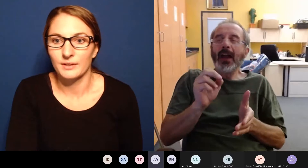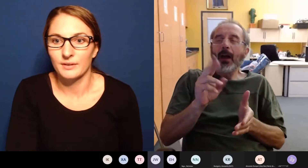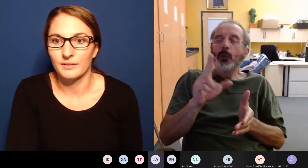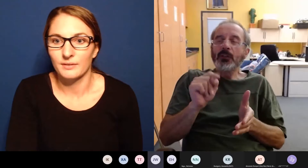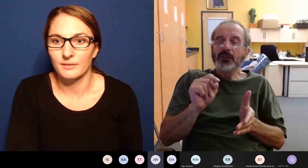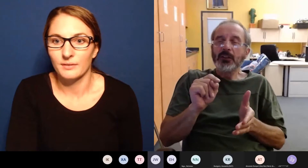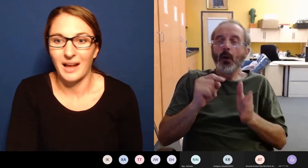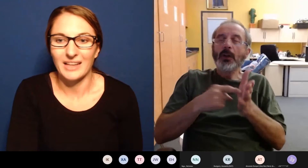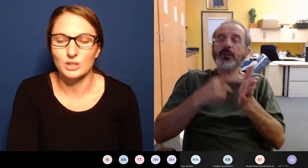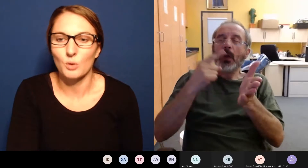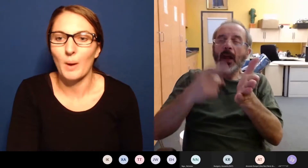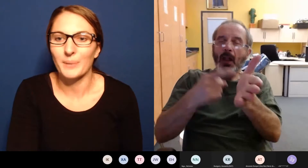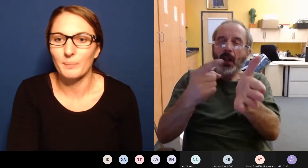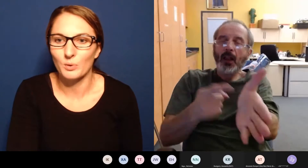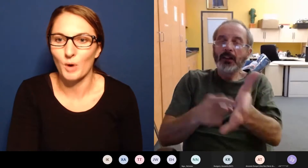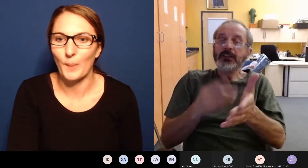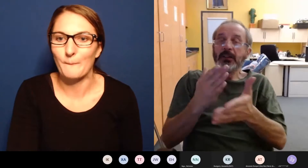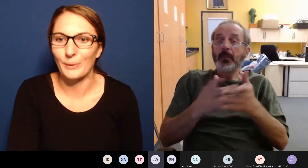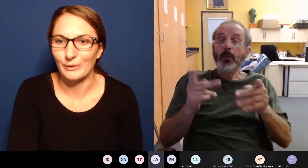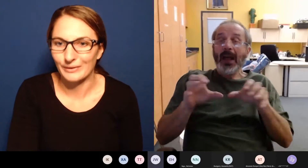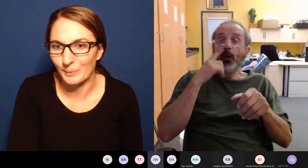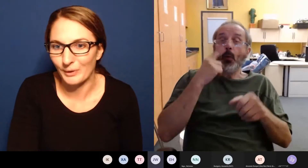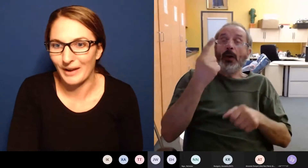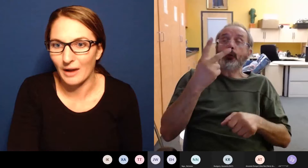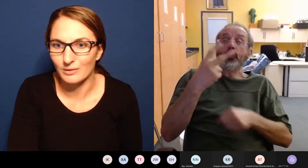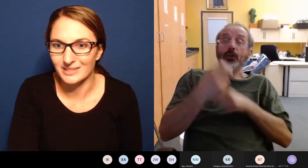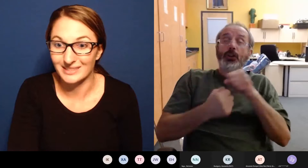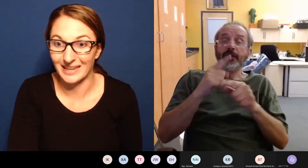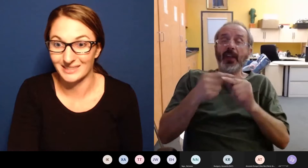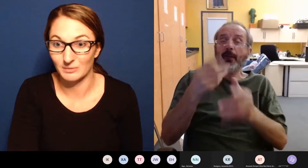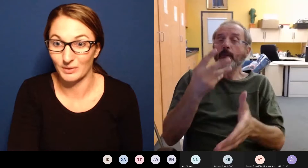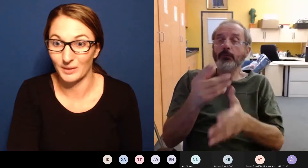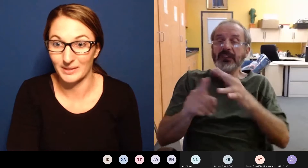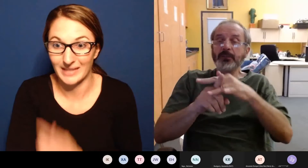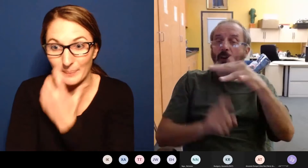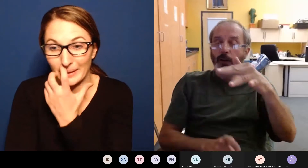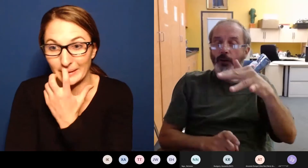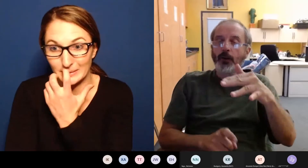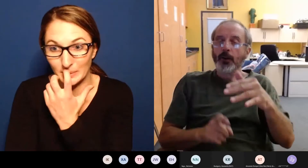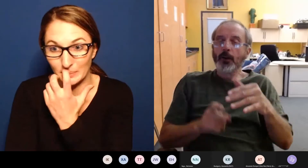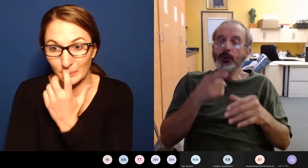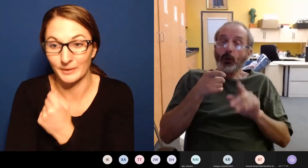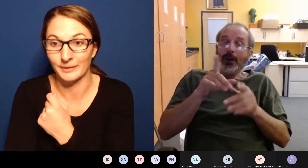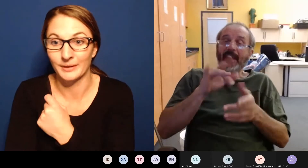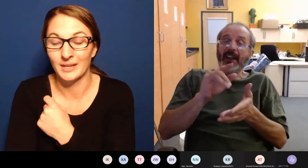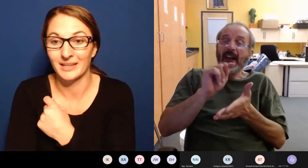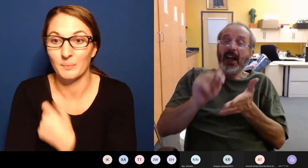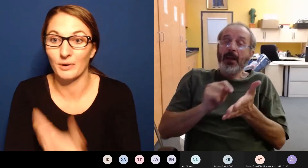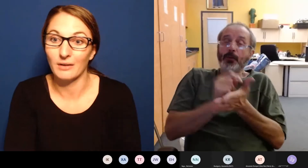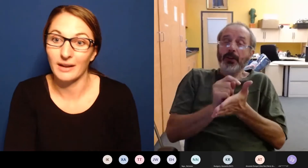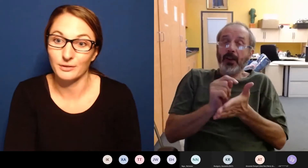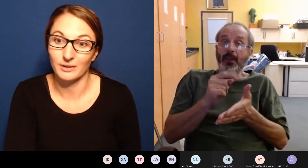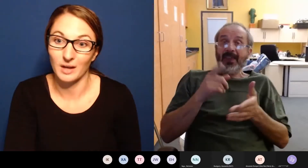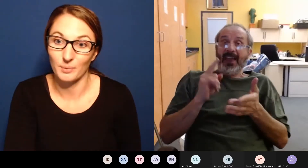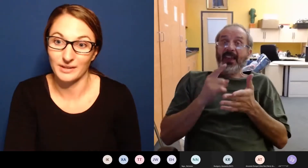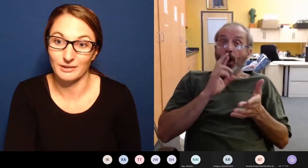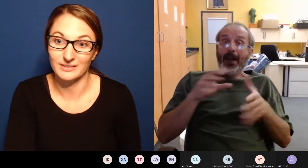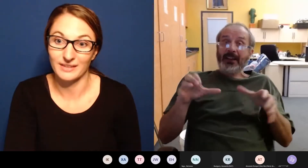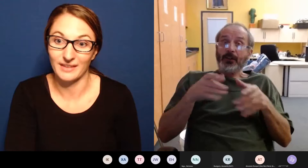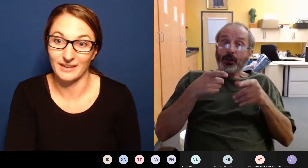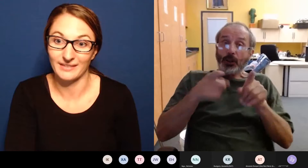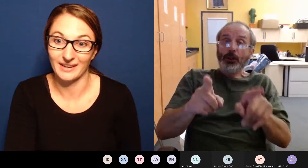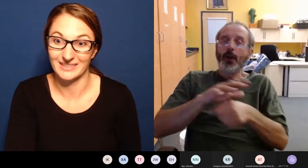And I just don't want people who are burn out, and that's really what's happening is people will get burnt out after a